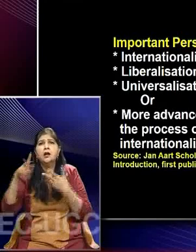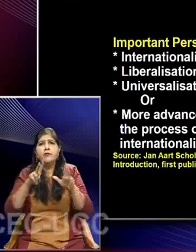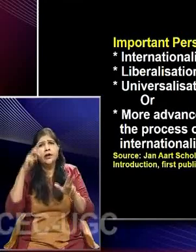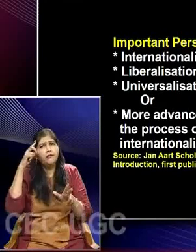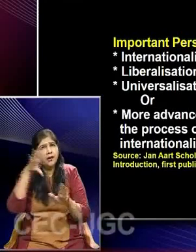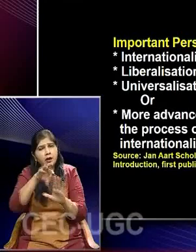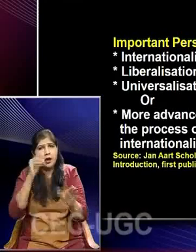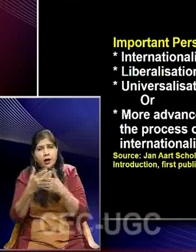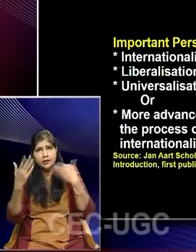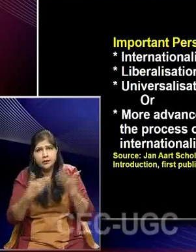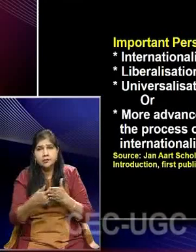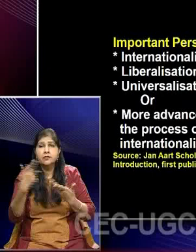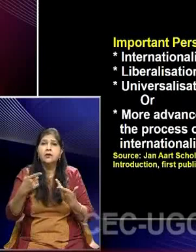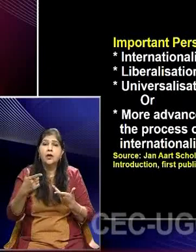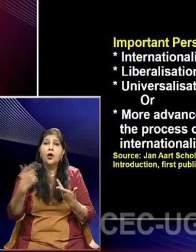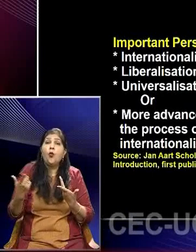universalization or